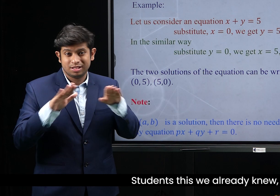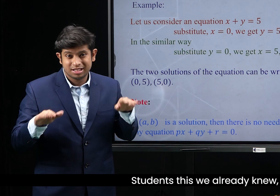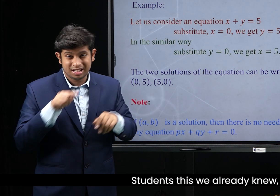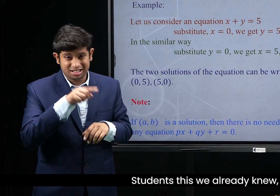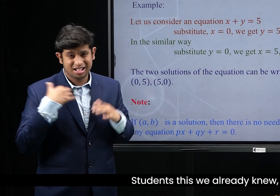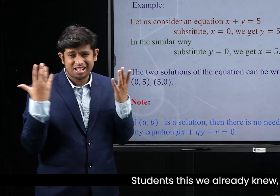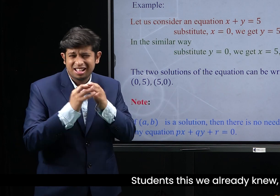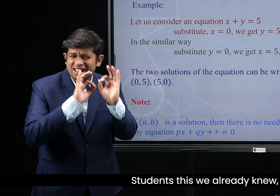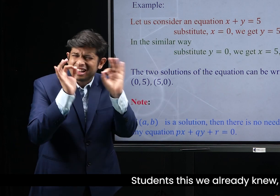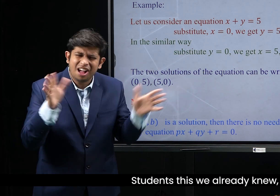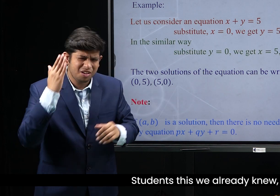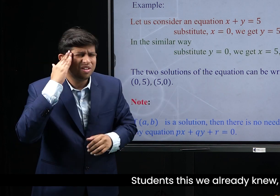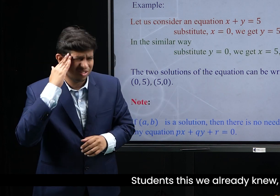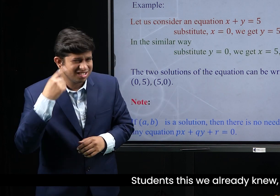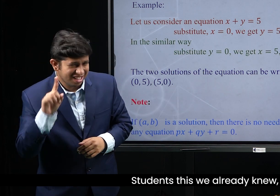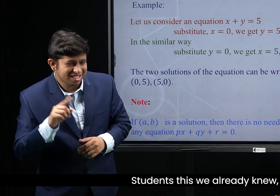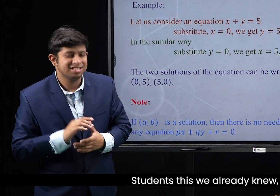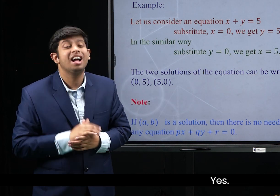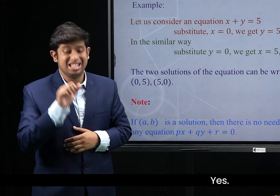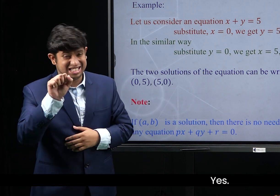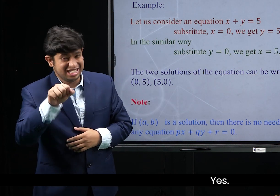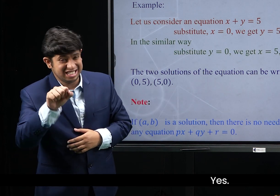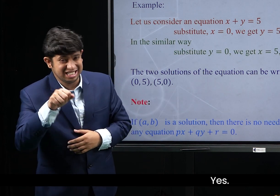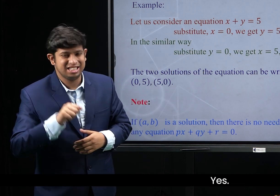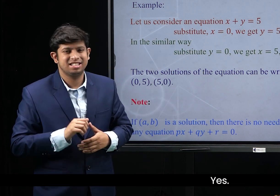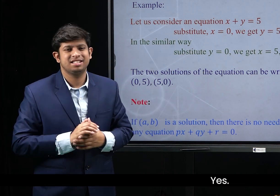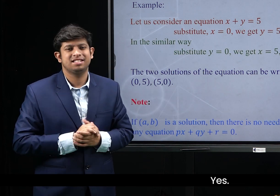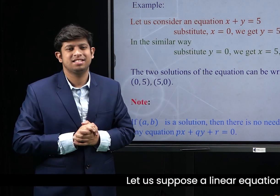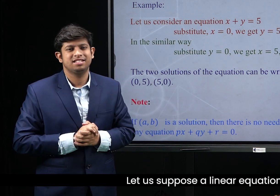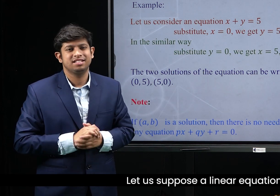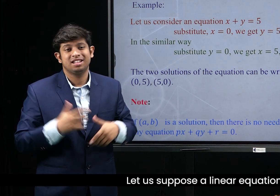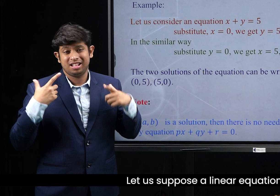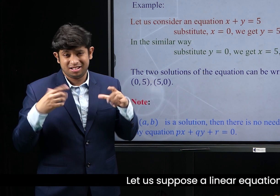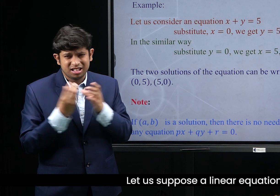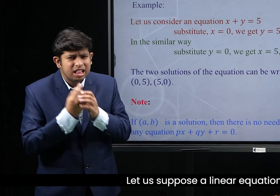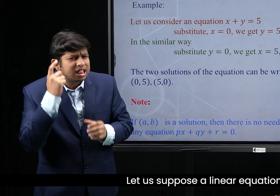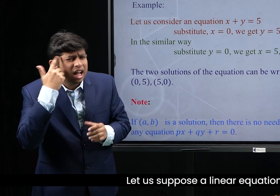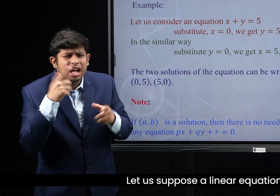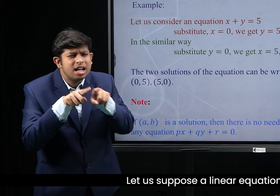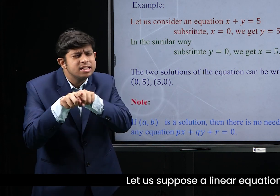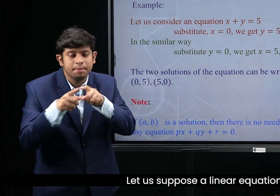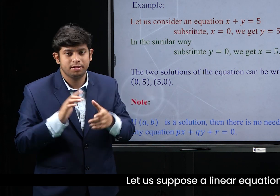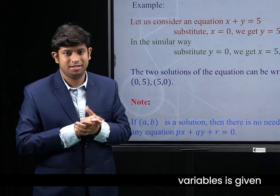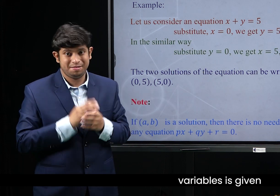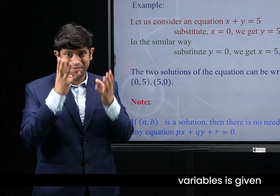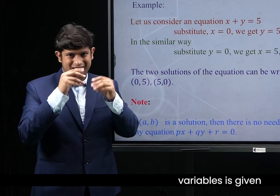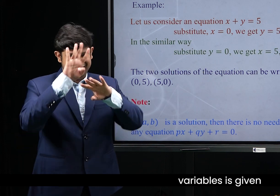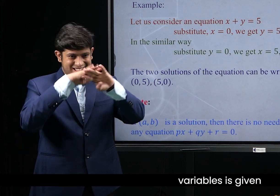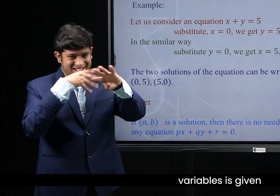Students, this we already knew, right? Yes. Let us suppose a linear equation in two variables is given